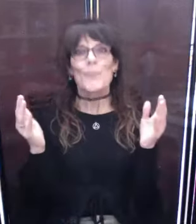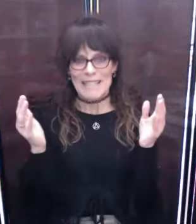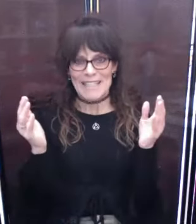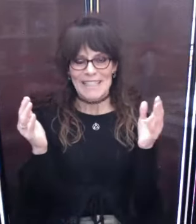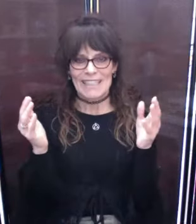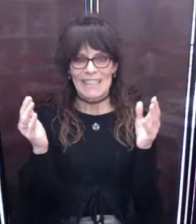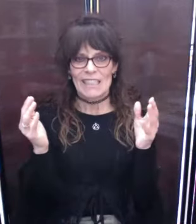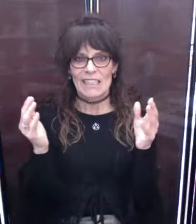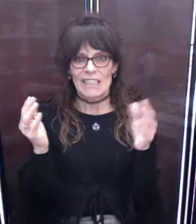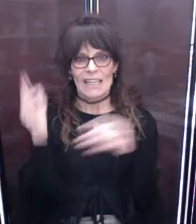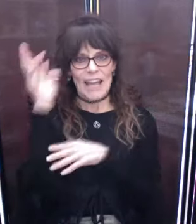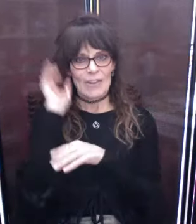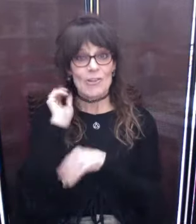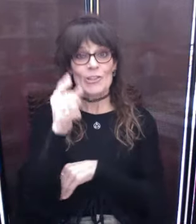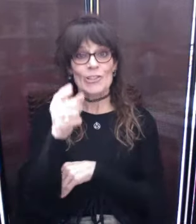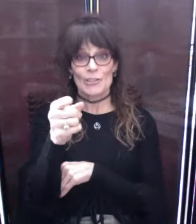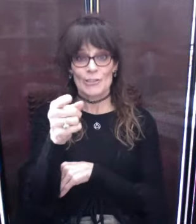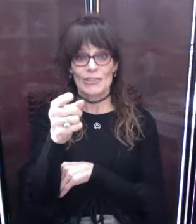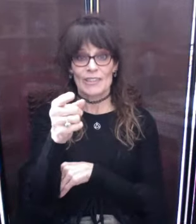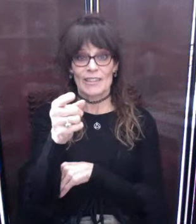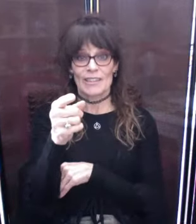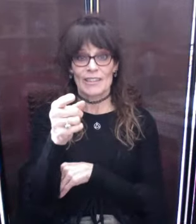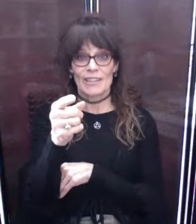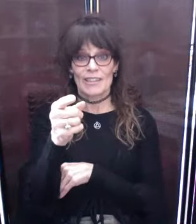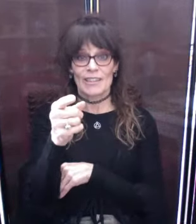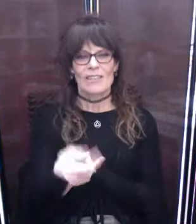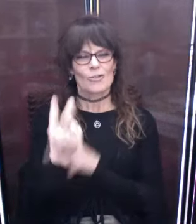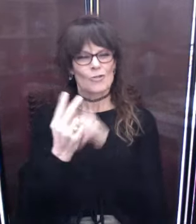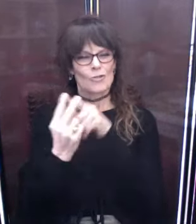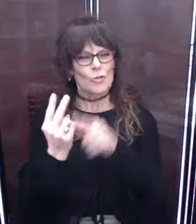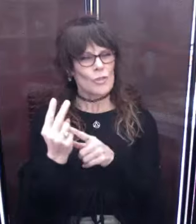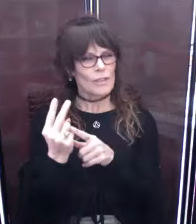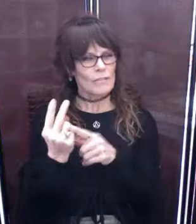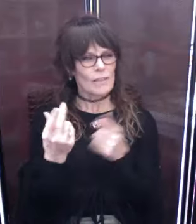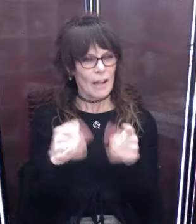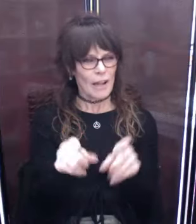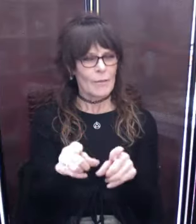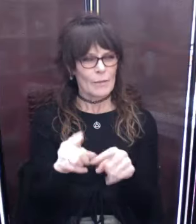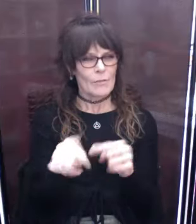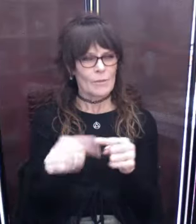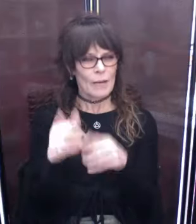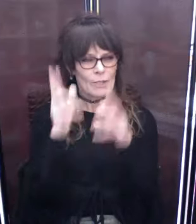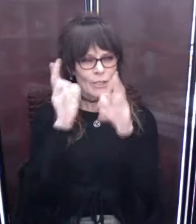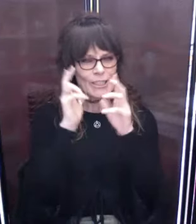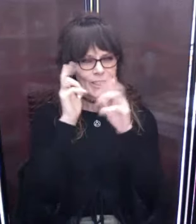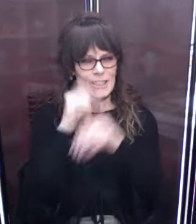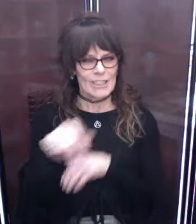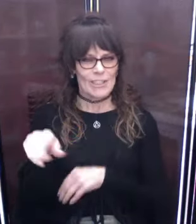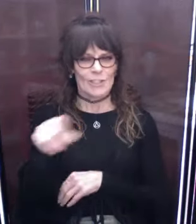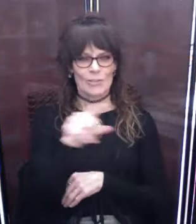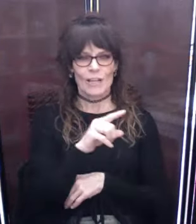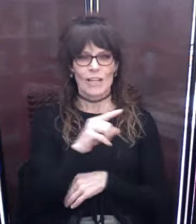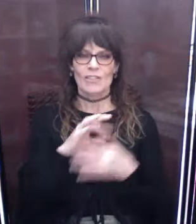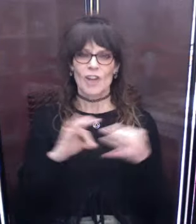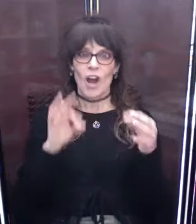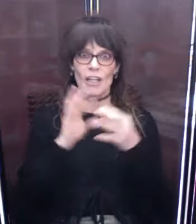And I heard you. And there's two things that happened when I was listening to you guys talk about your drinking.